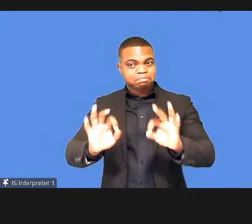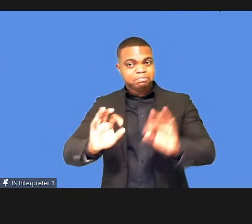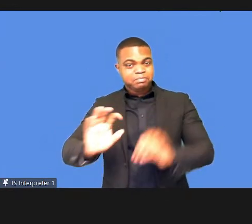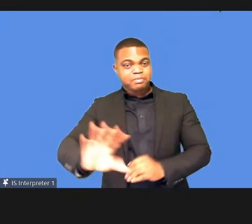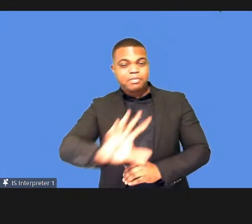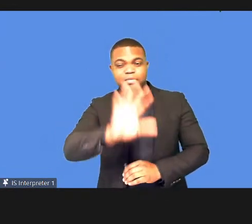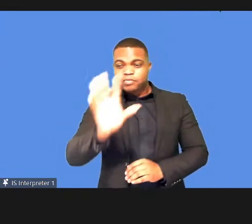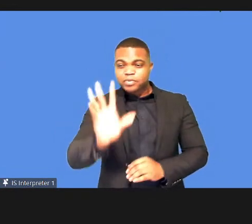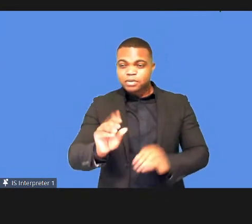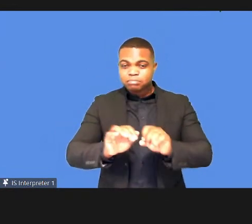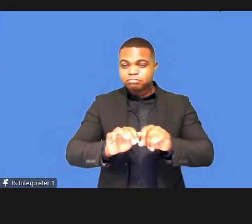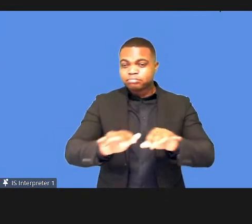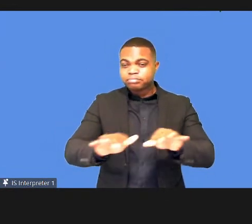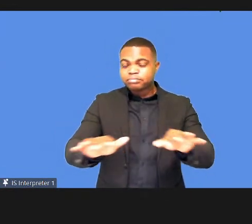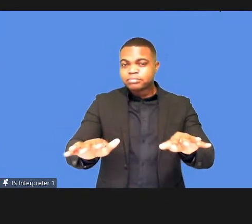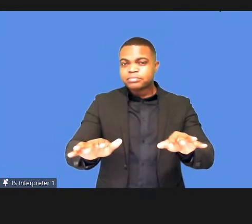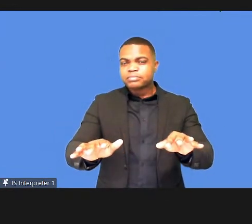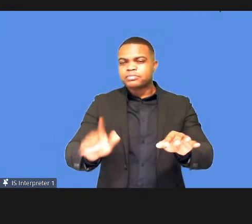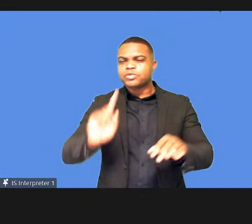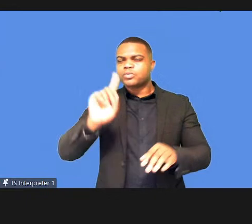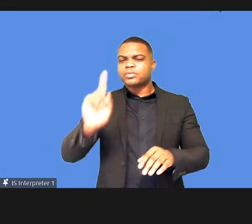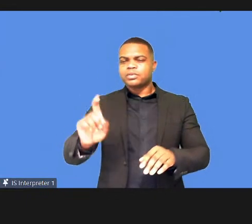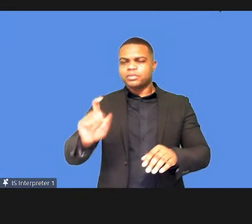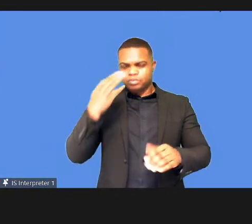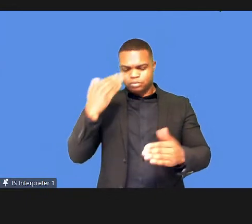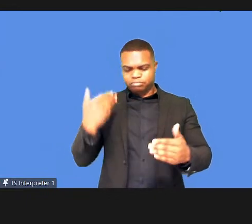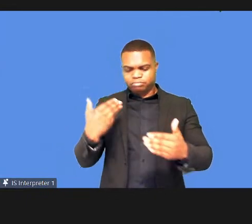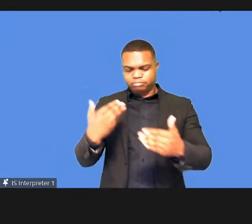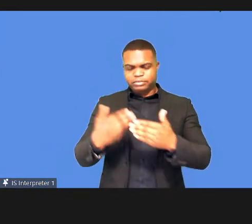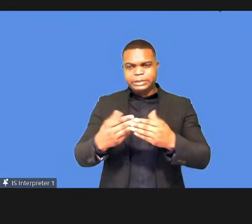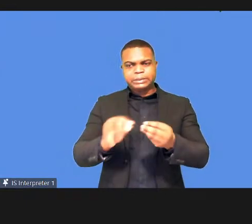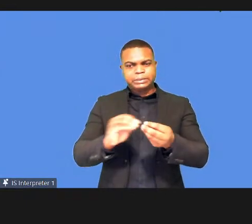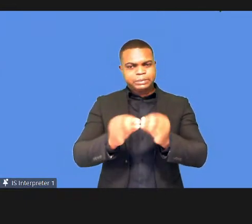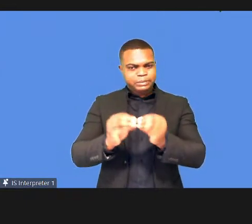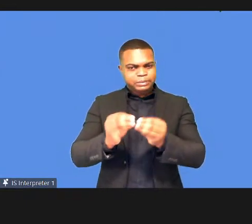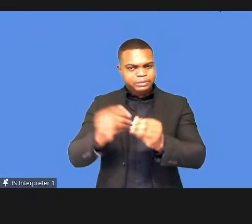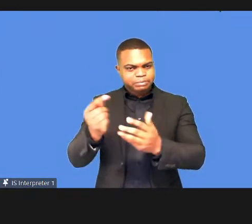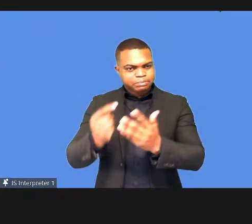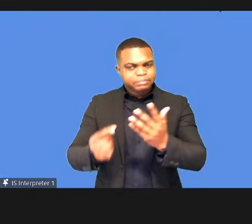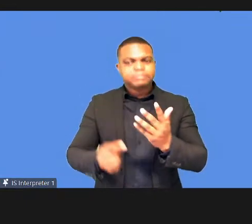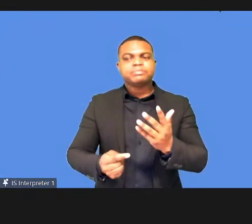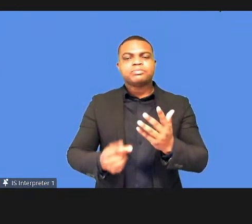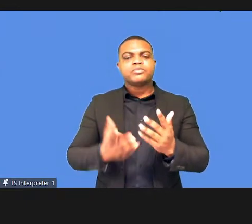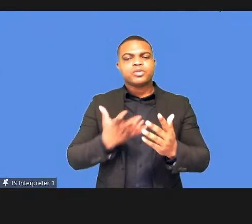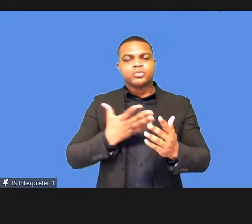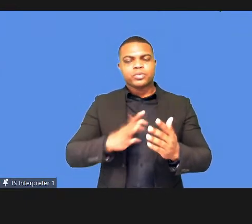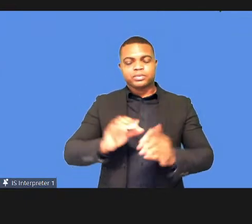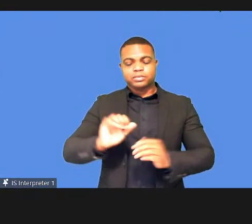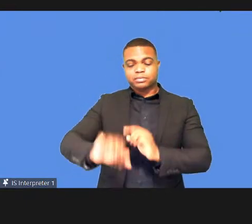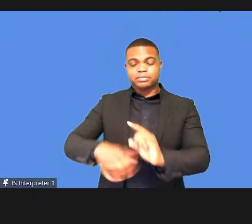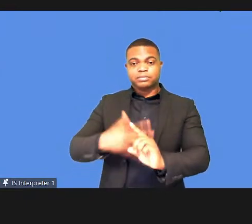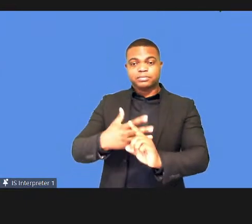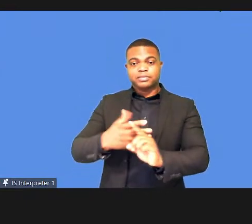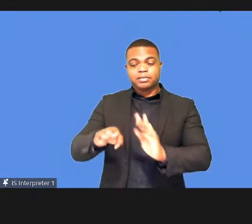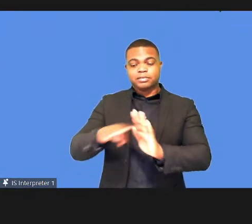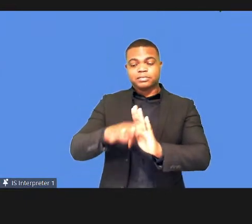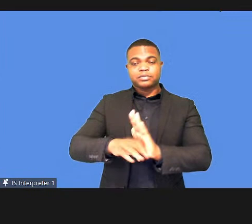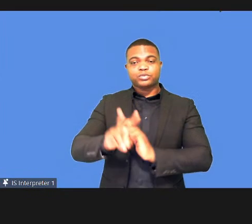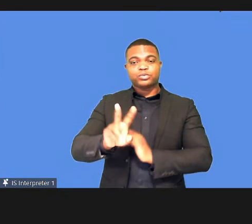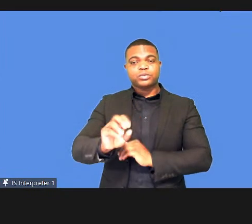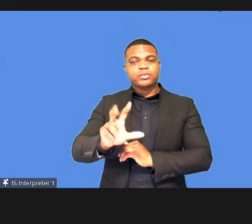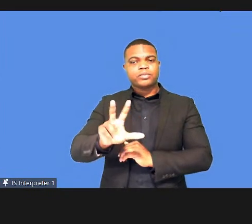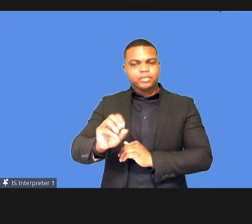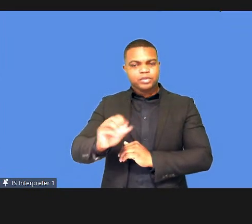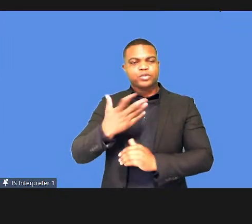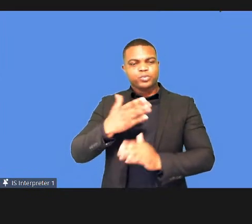for Sustainable Development and Agenda 2063. So with me here, maybe to